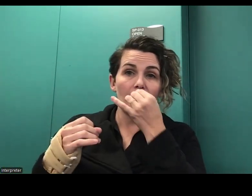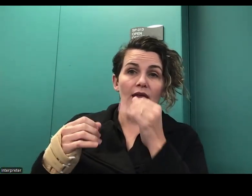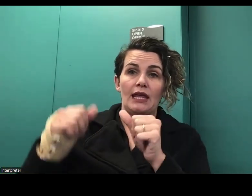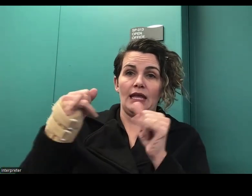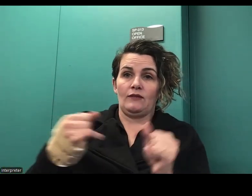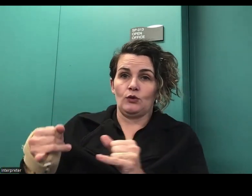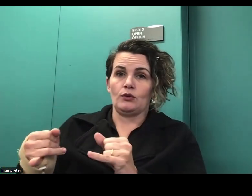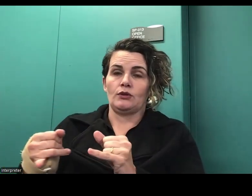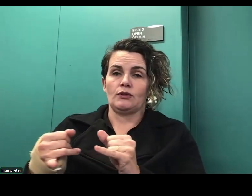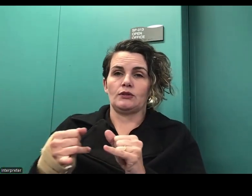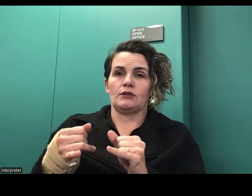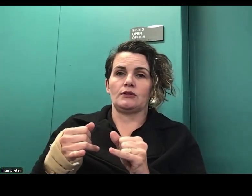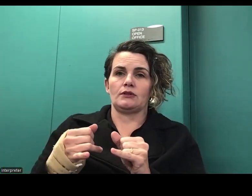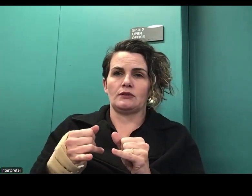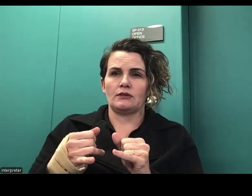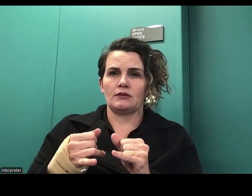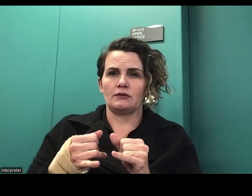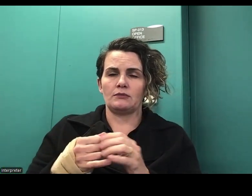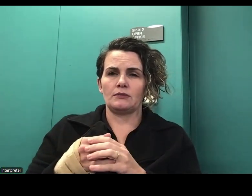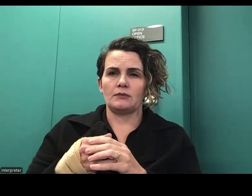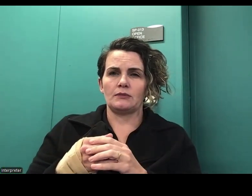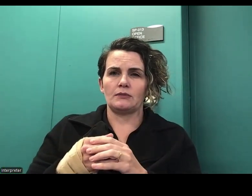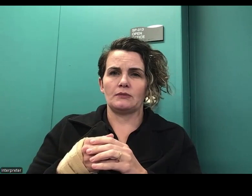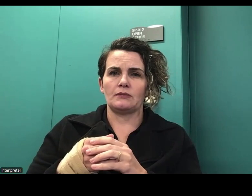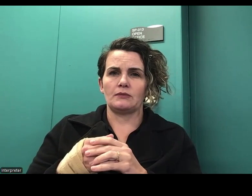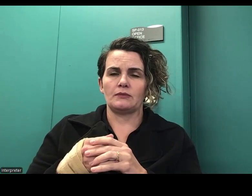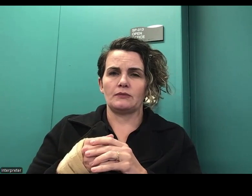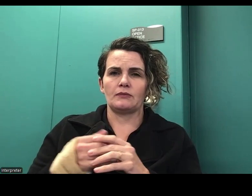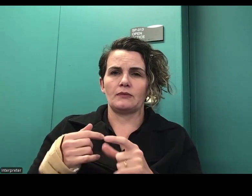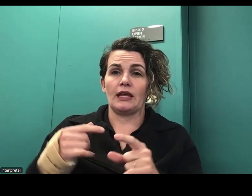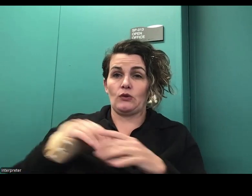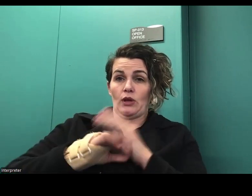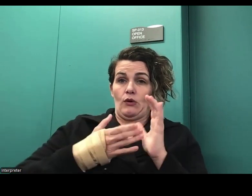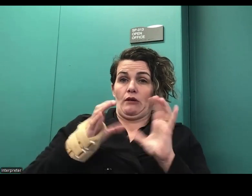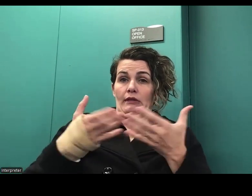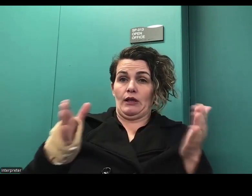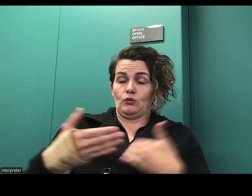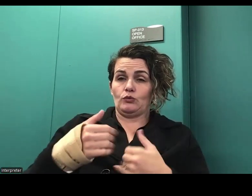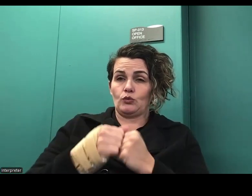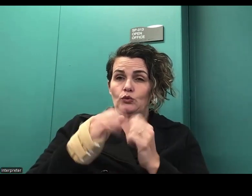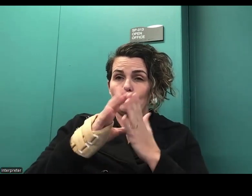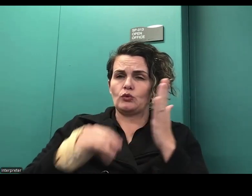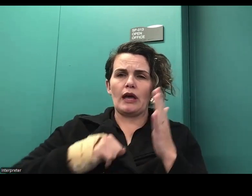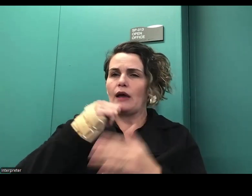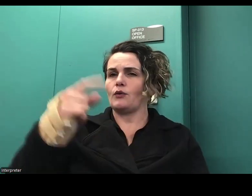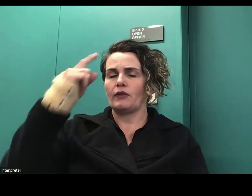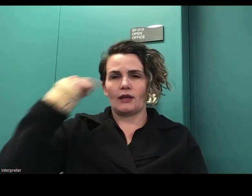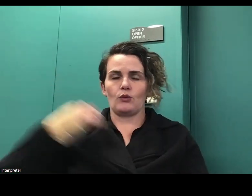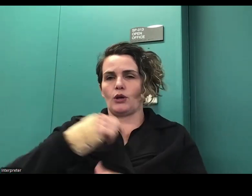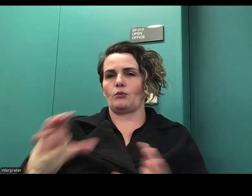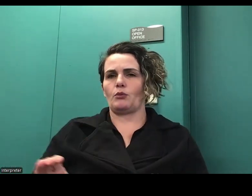characteristics. In the classroom with our students, I don't think that we are promoting that they should